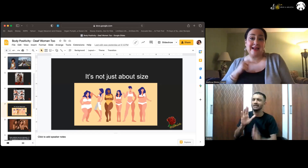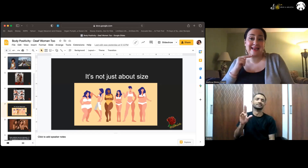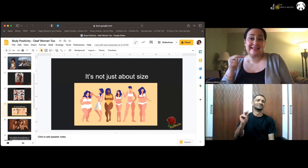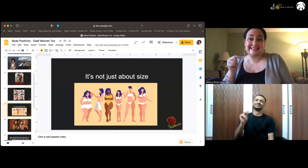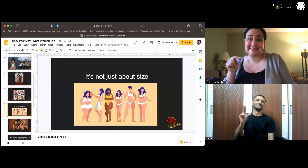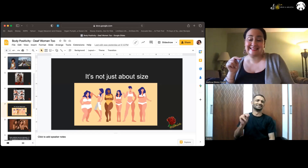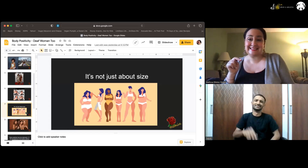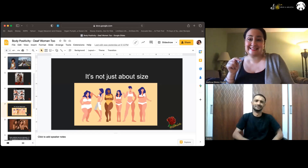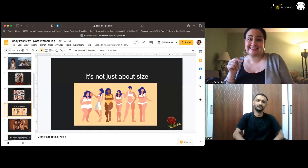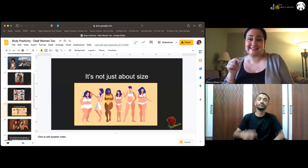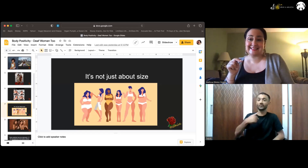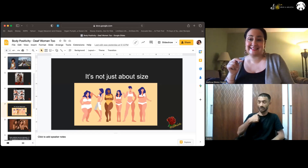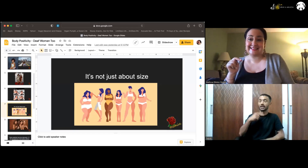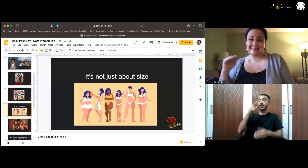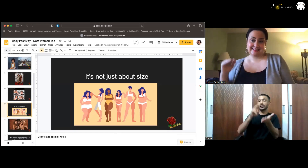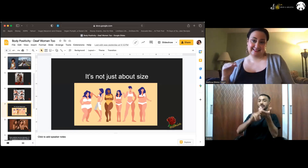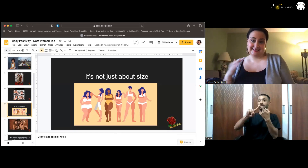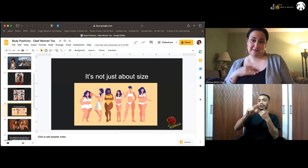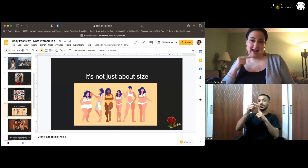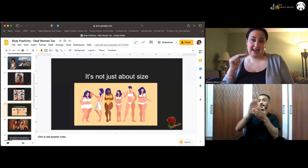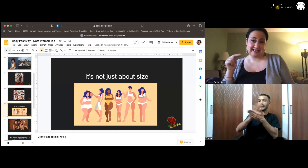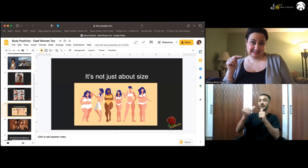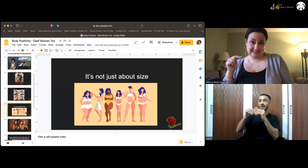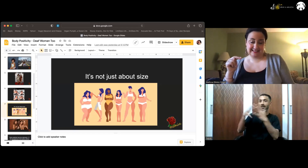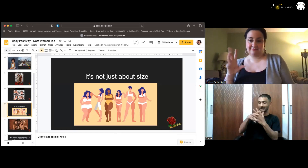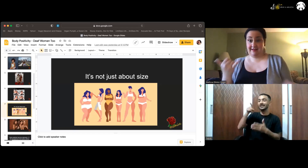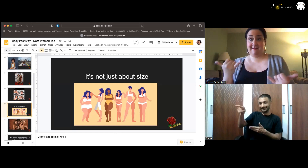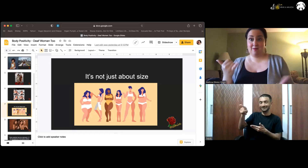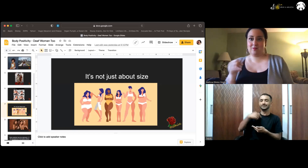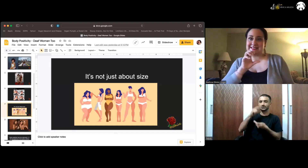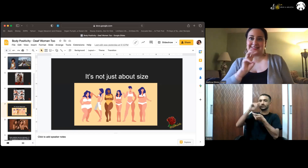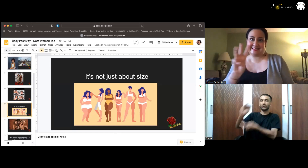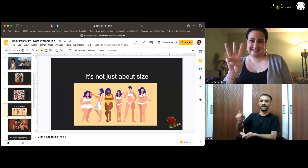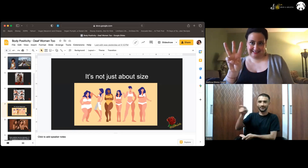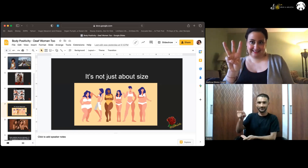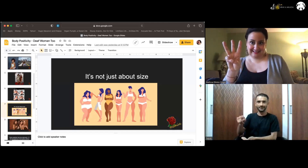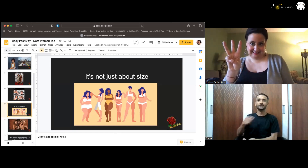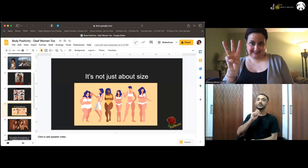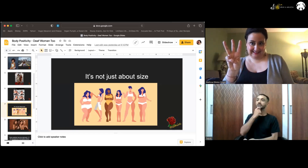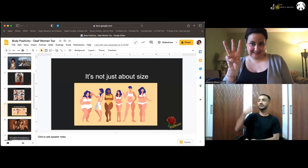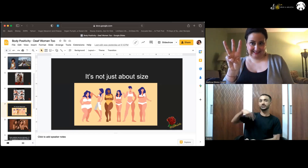So just concentrate about like what I look rather on my overweight or something.